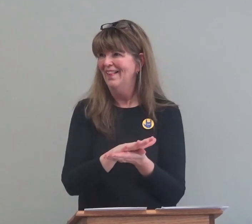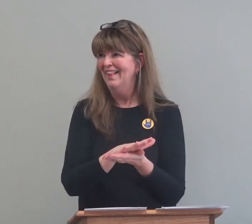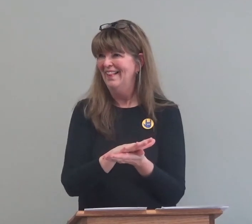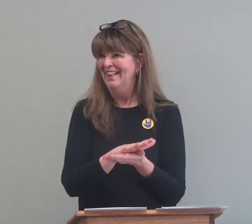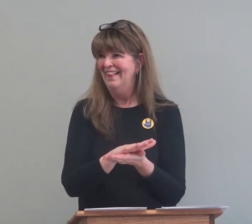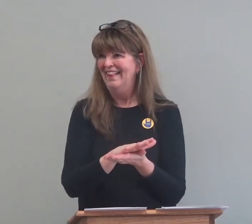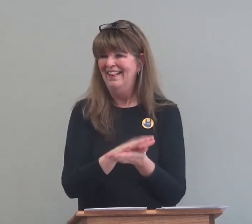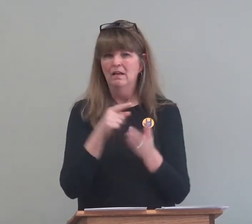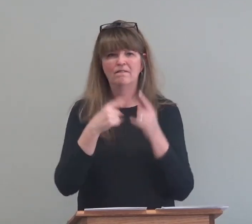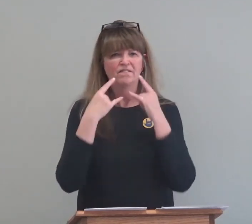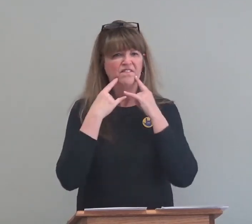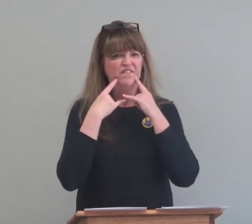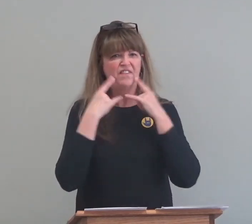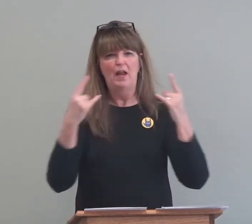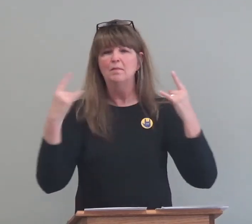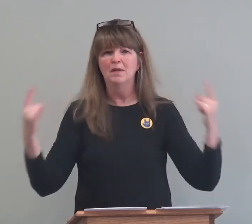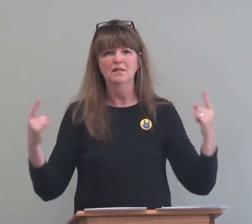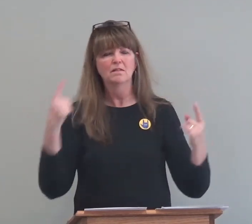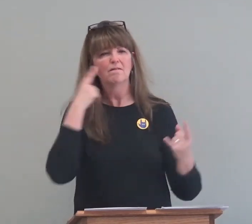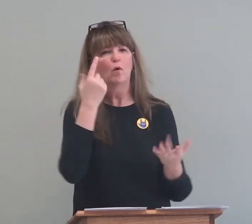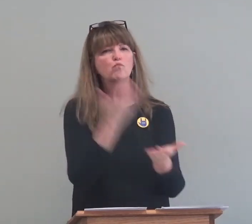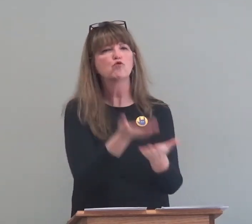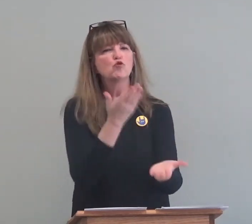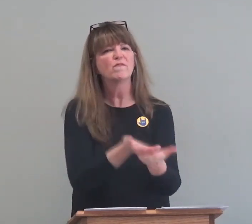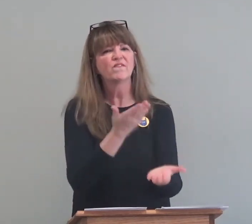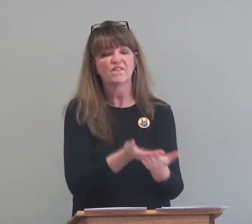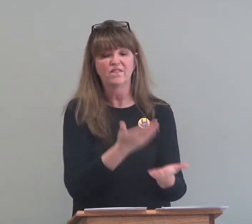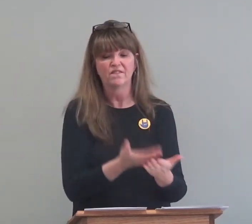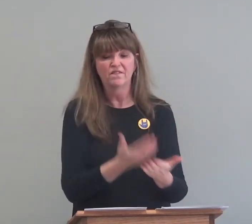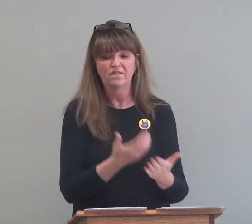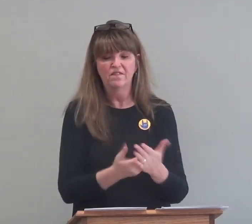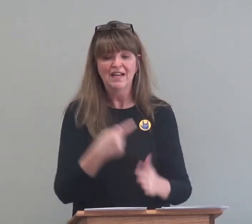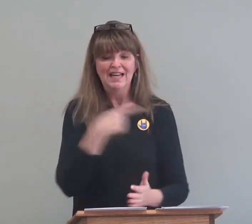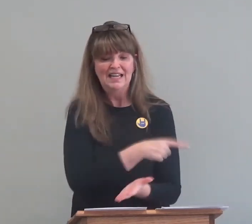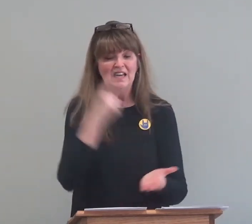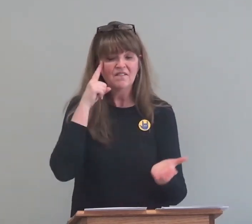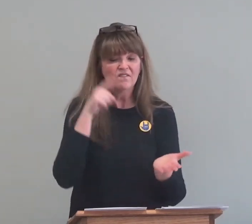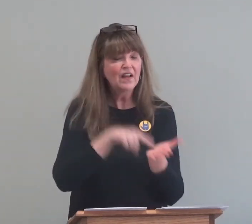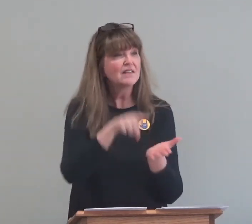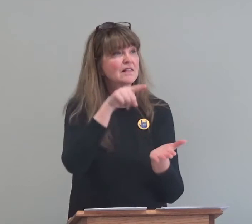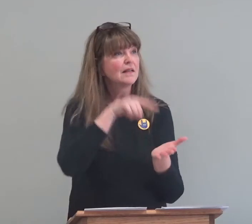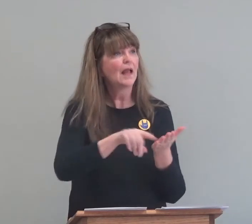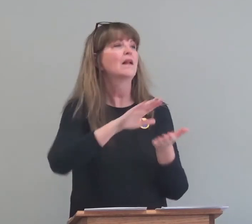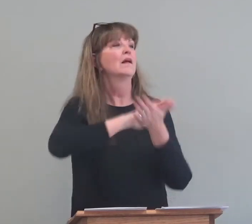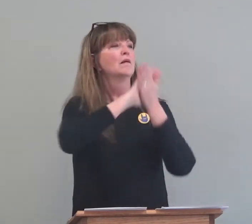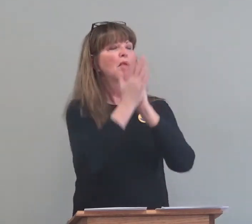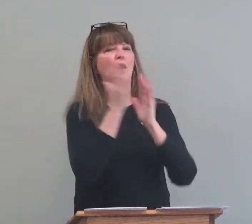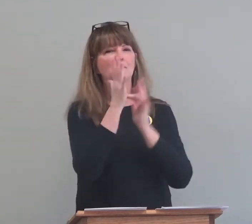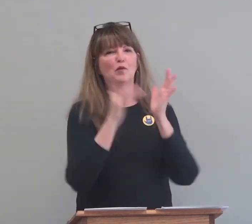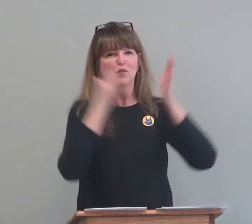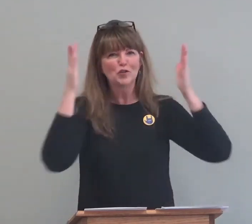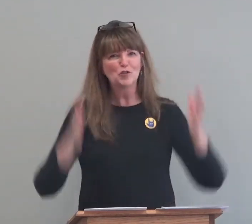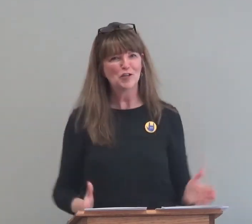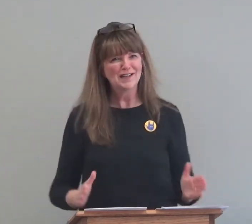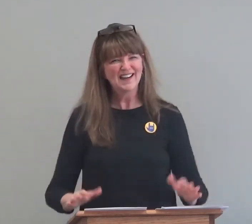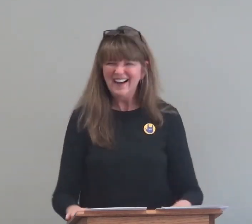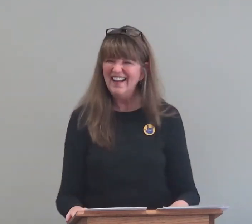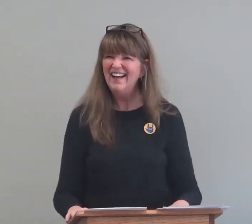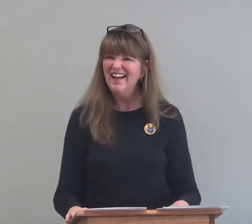He actually founded Harvard Law School. He was renowned for gathering evidence, and he did his own investigation